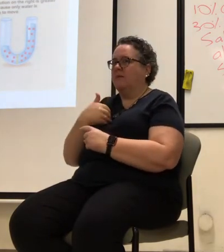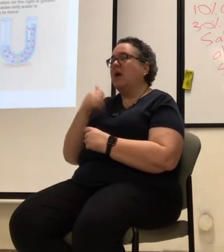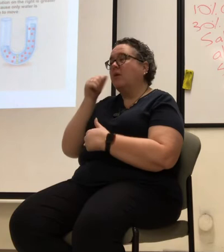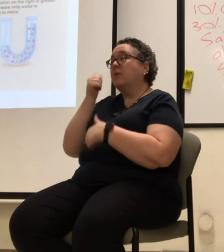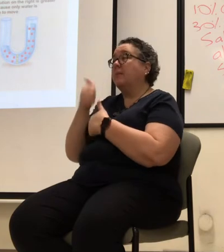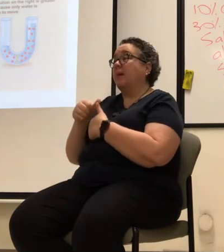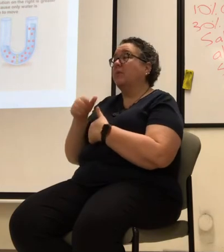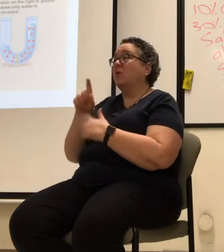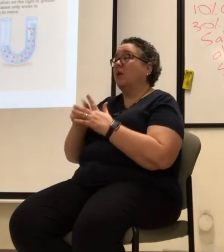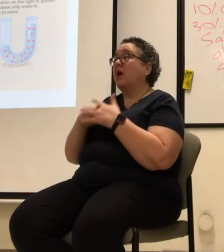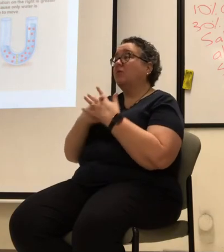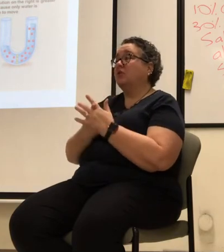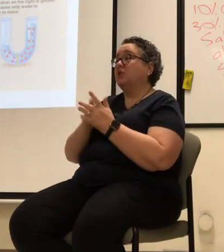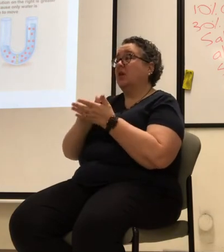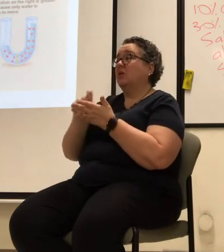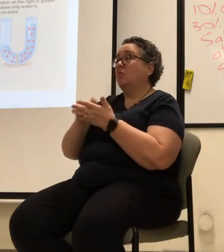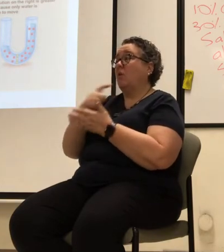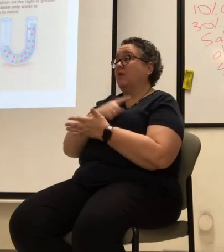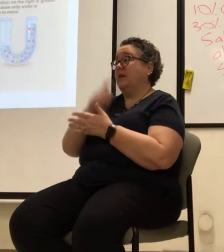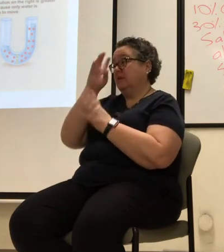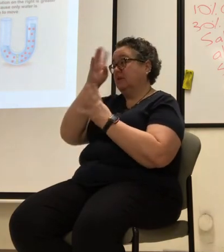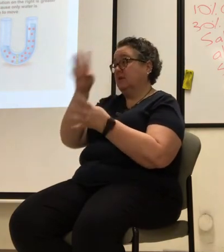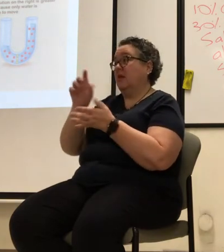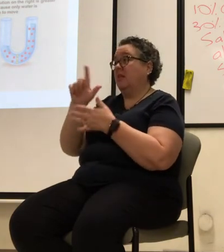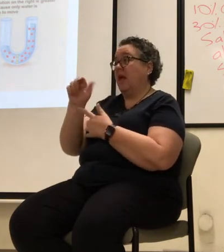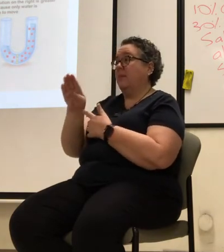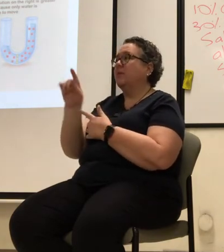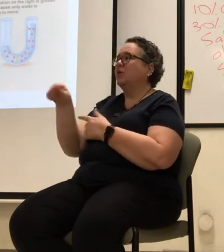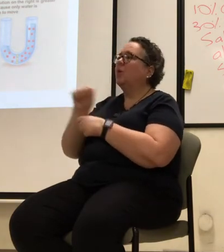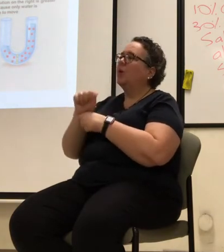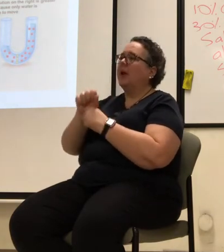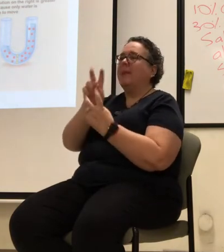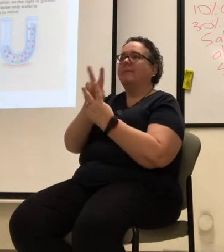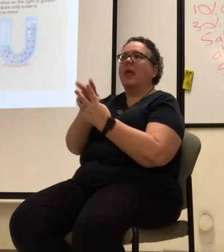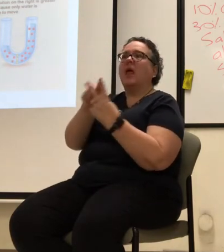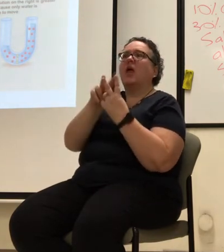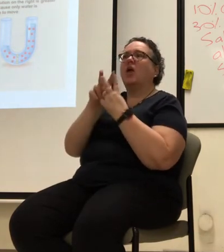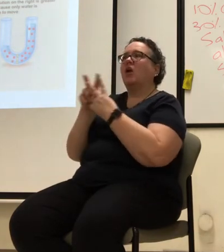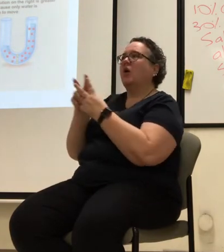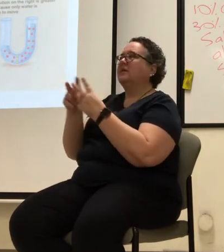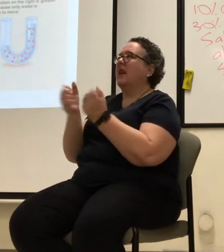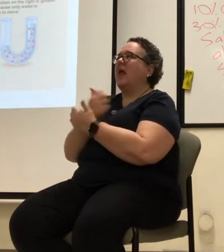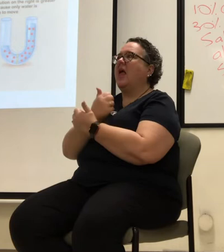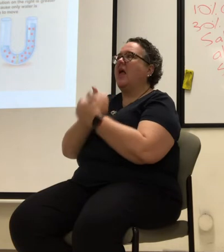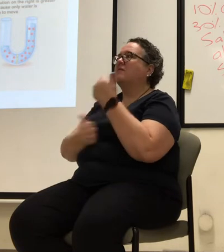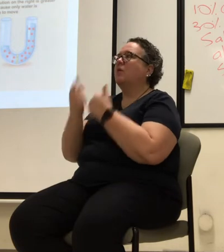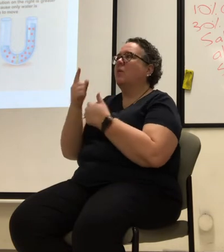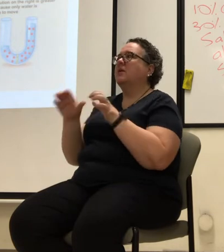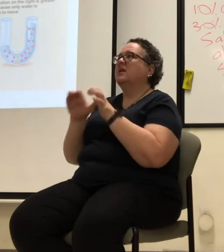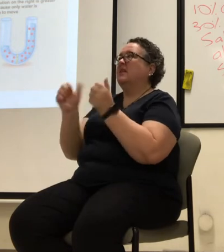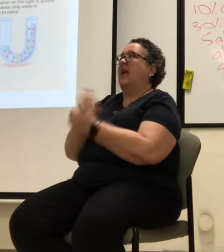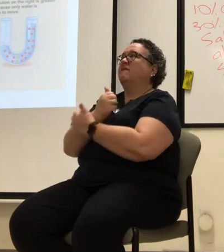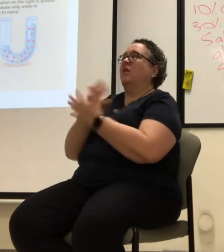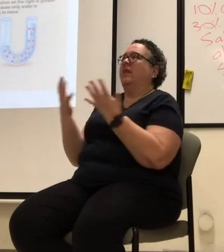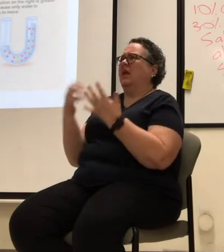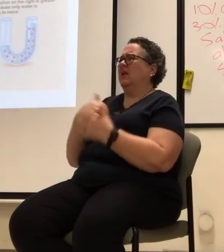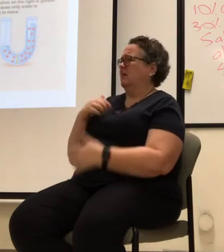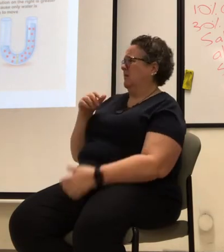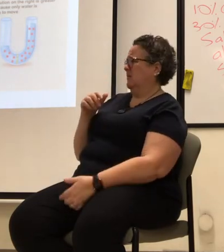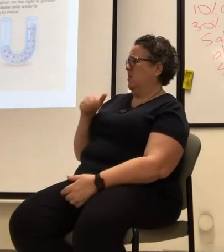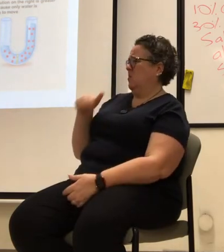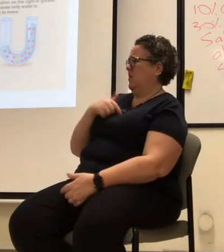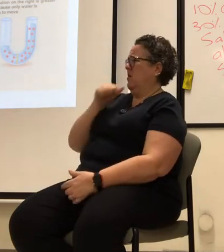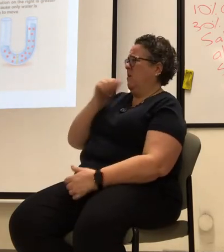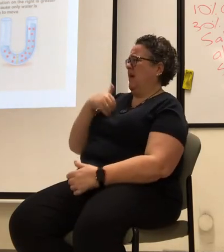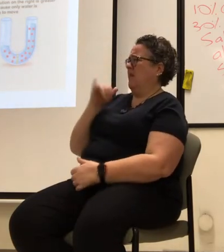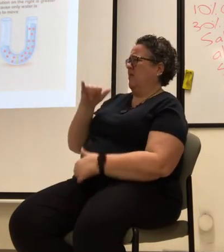I originally wrote this lab. I wrote that you work in pairs and everyone does everything. And the tech laughed at me. He said, we don't have that kind of